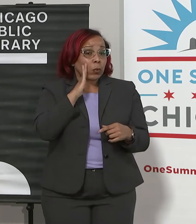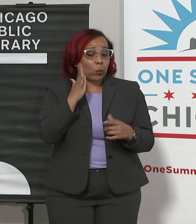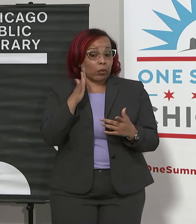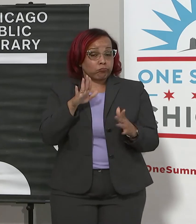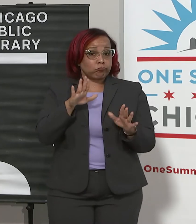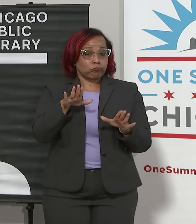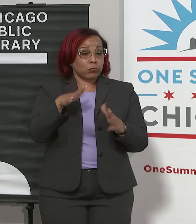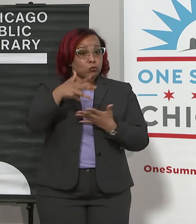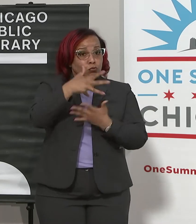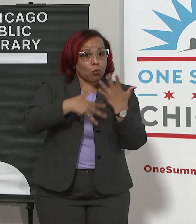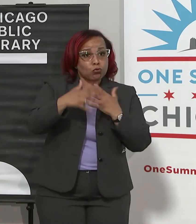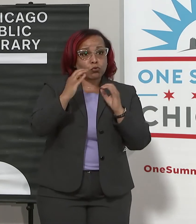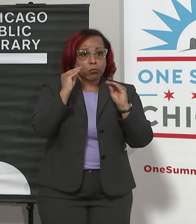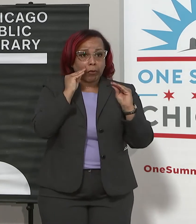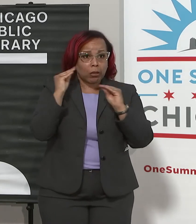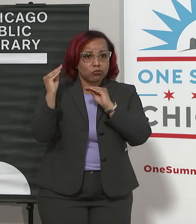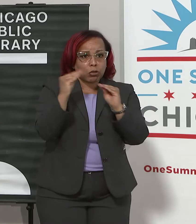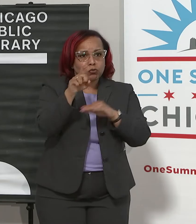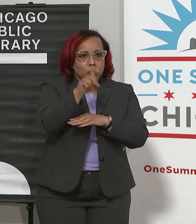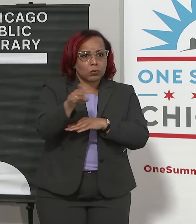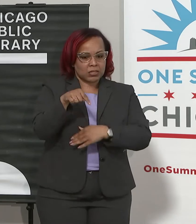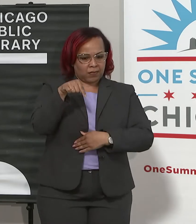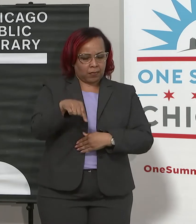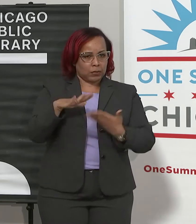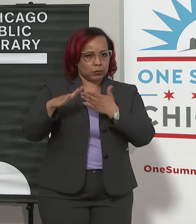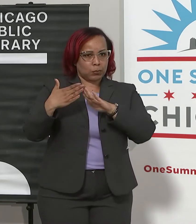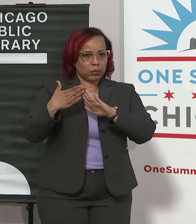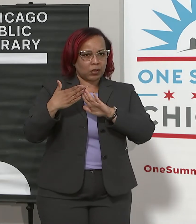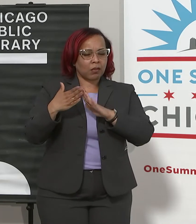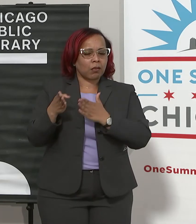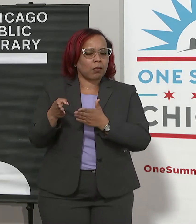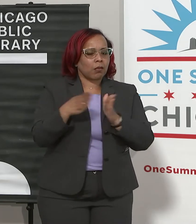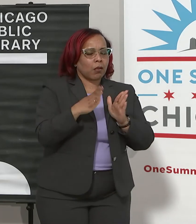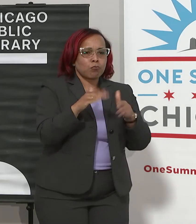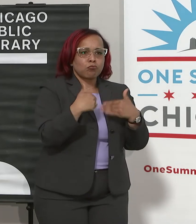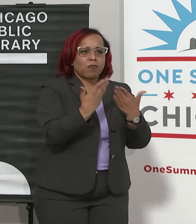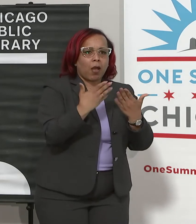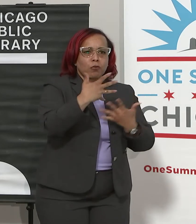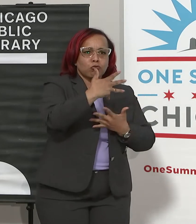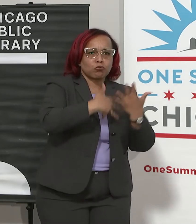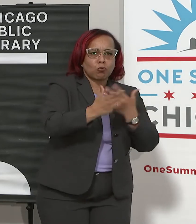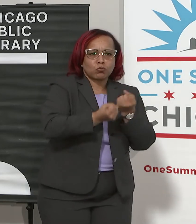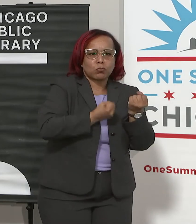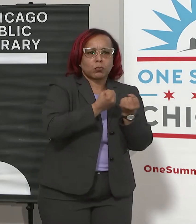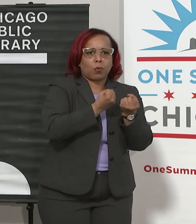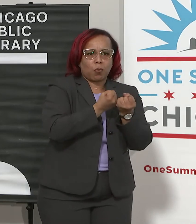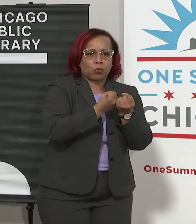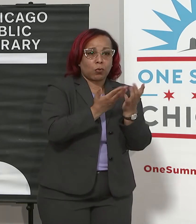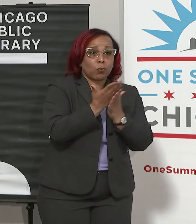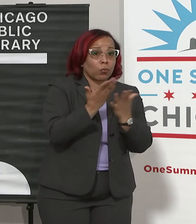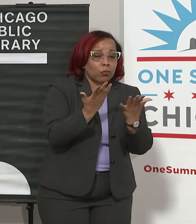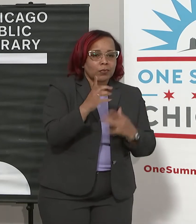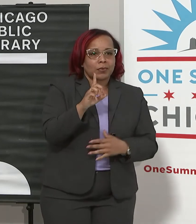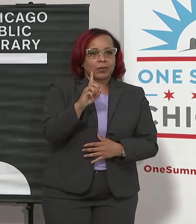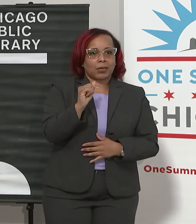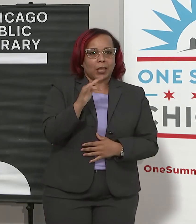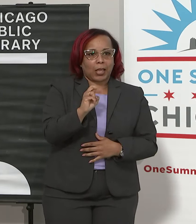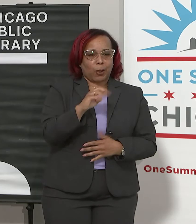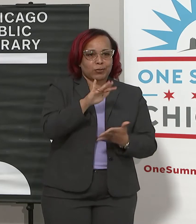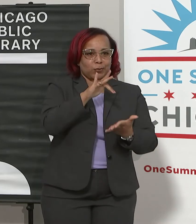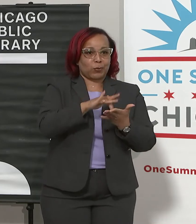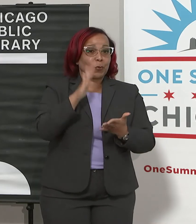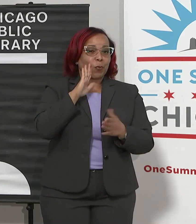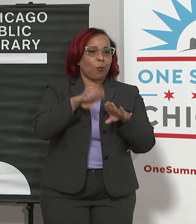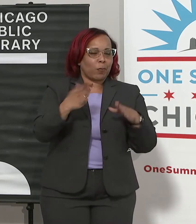serve the social and educational needs of this community, but also provide social supports through a daycare center, which is